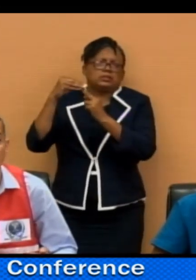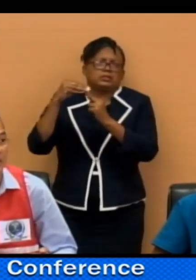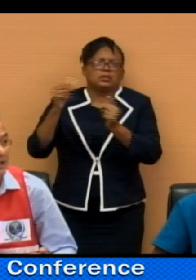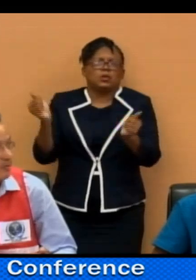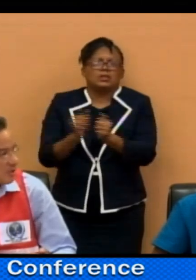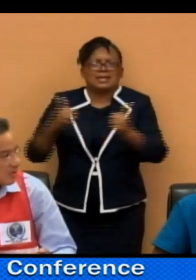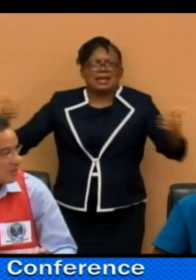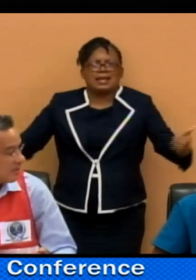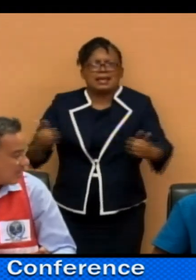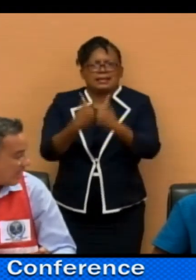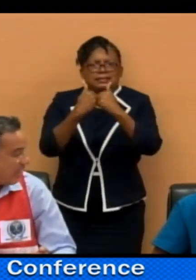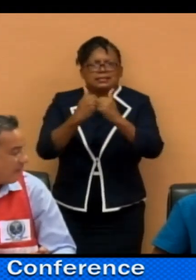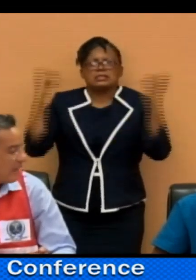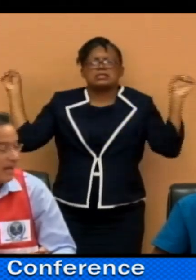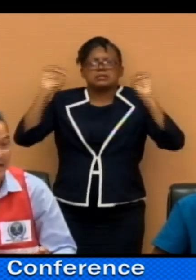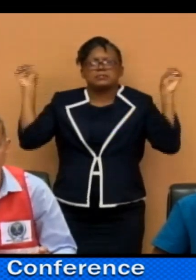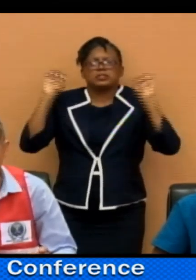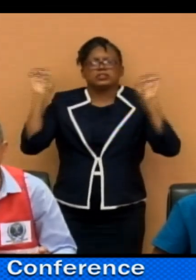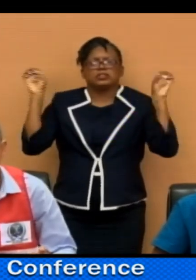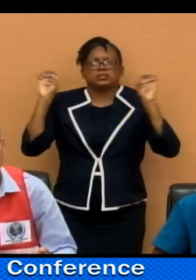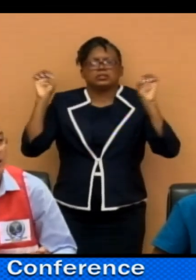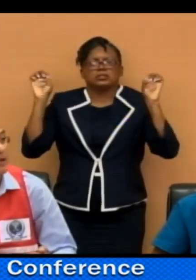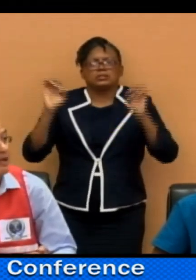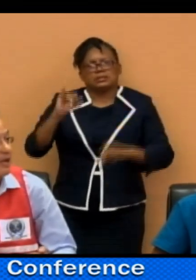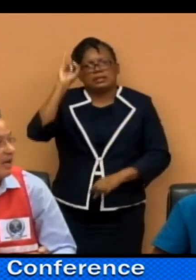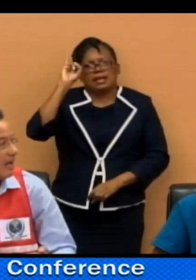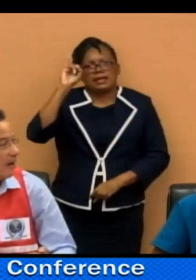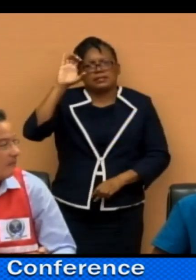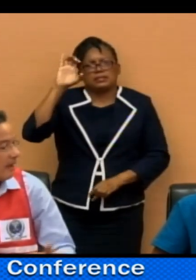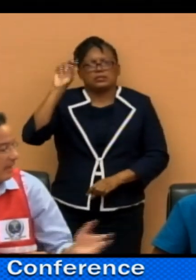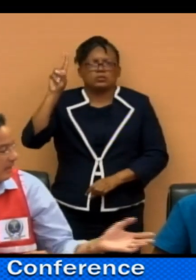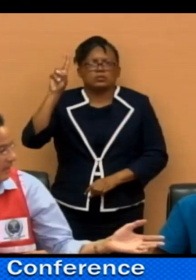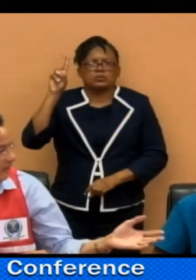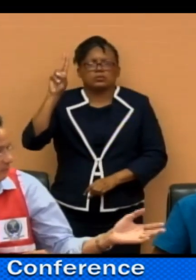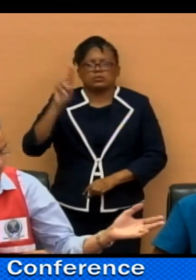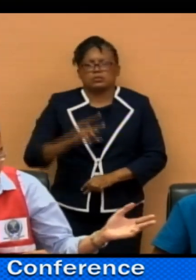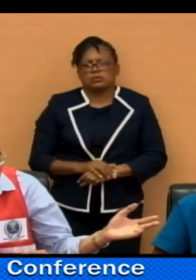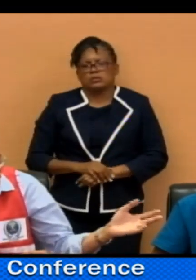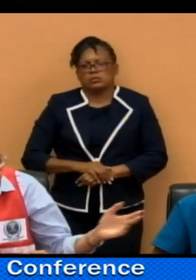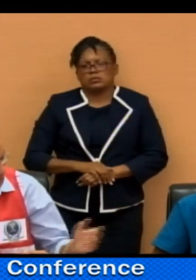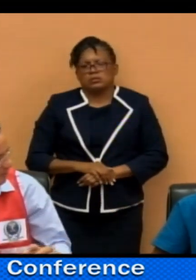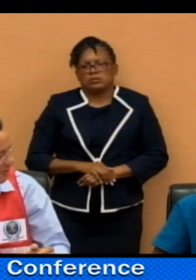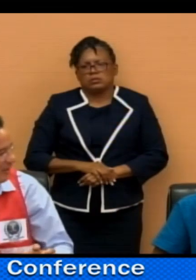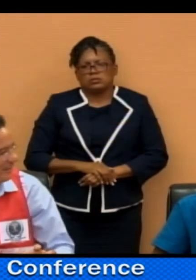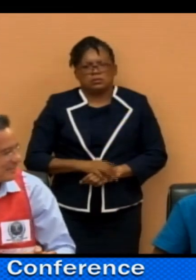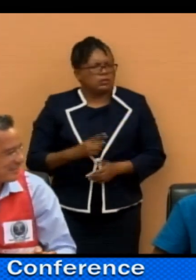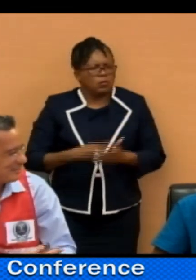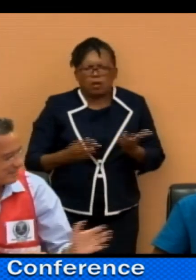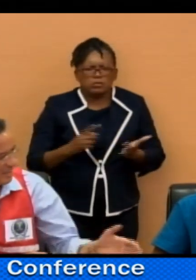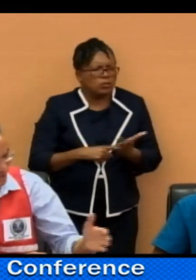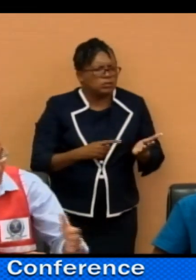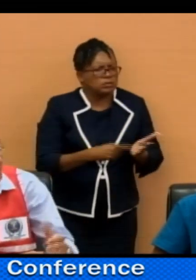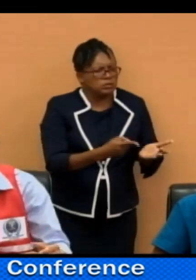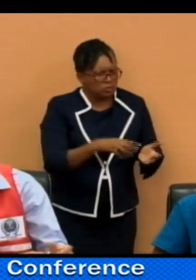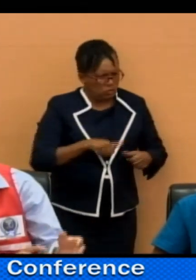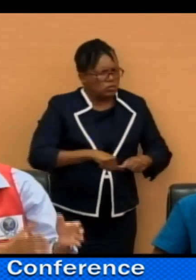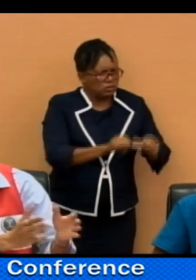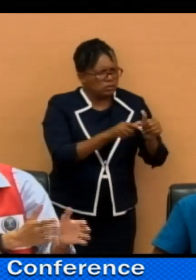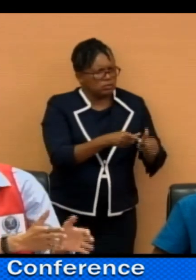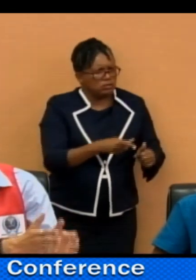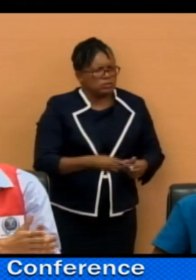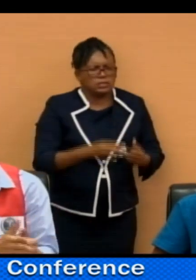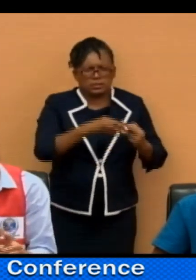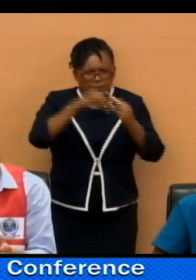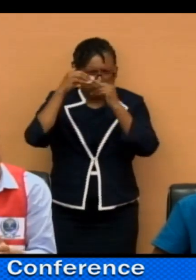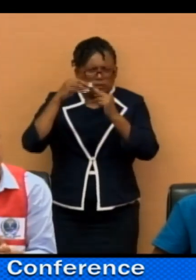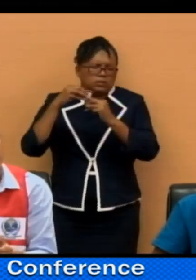or we'd say emergency and ICU. And well, you go ahead and say that there are other specialties, but